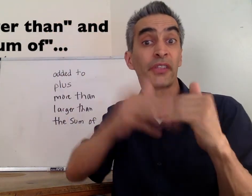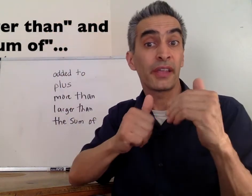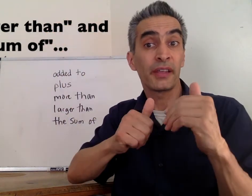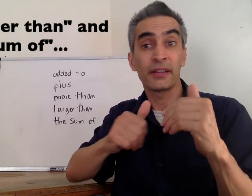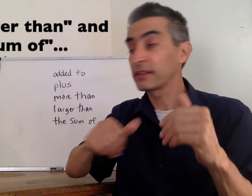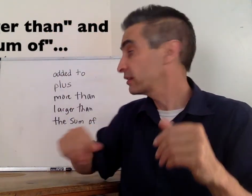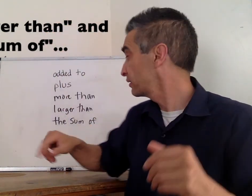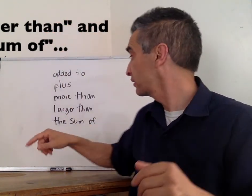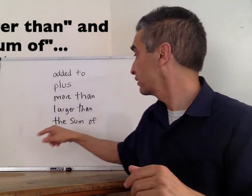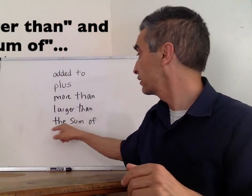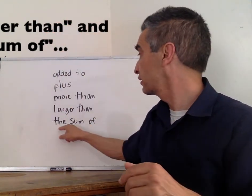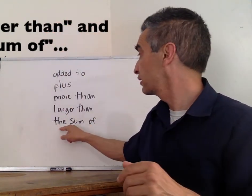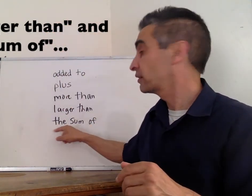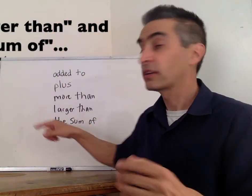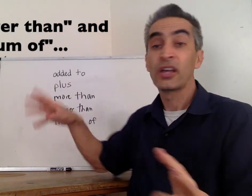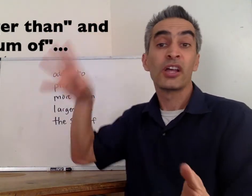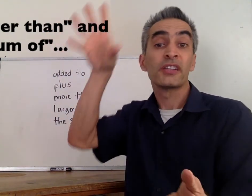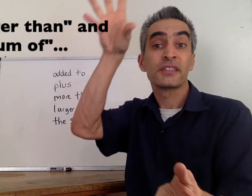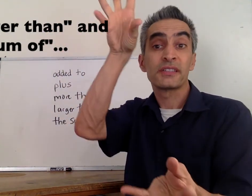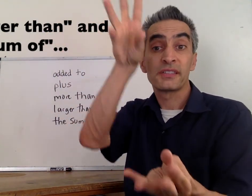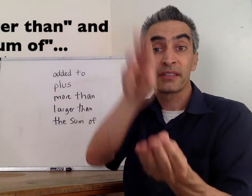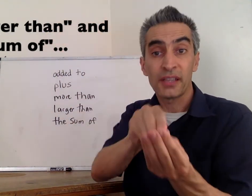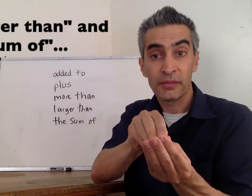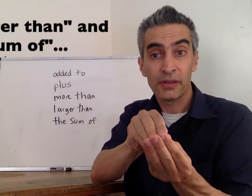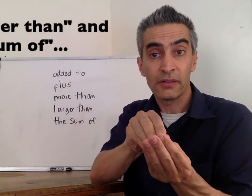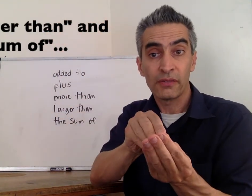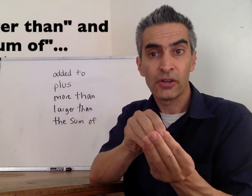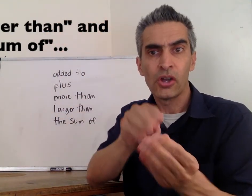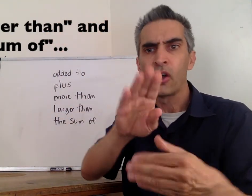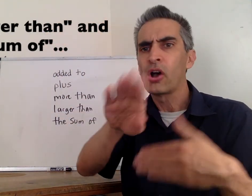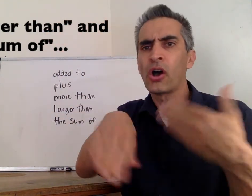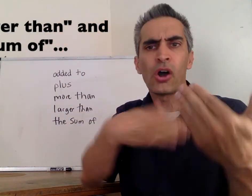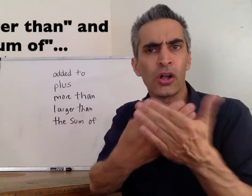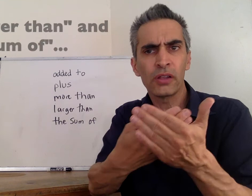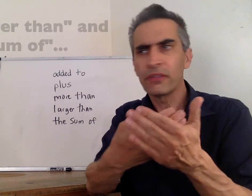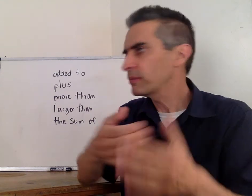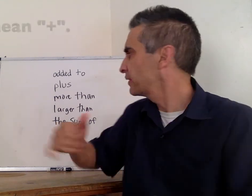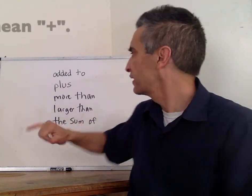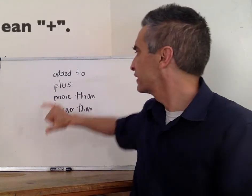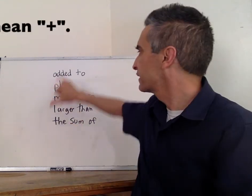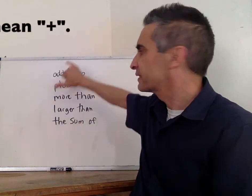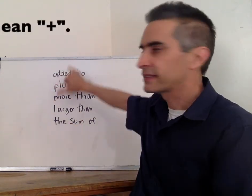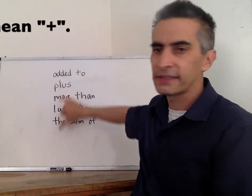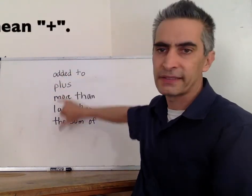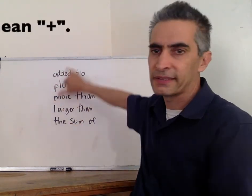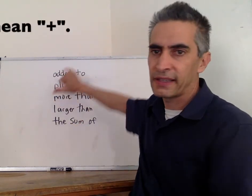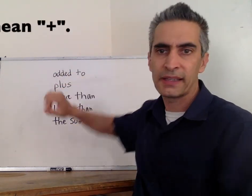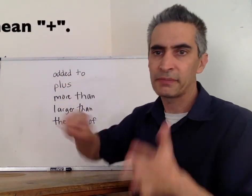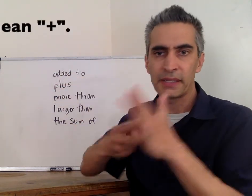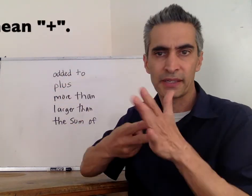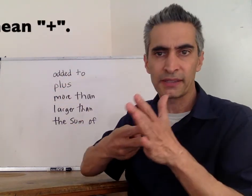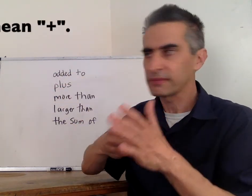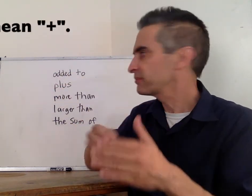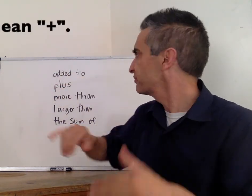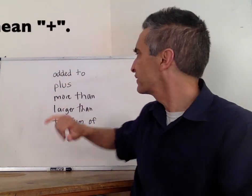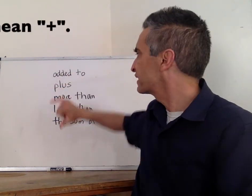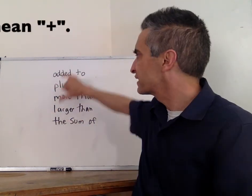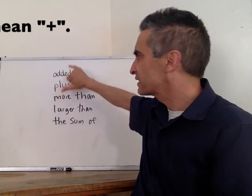Larger than. And the sum of. All of them. Have the same meaning.